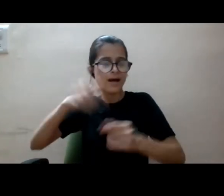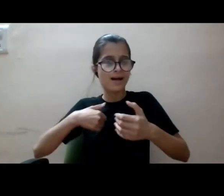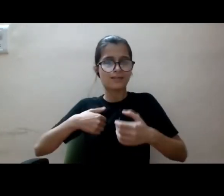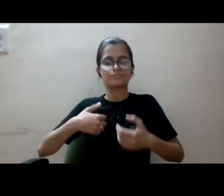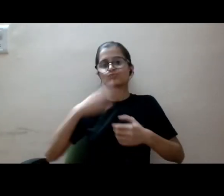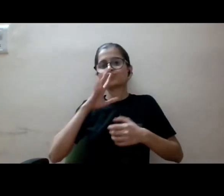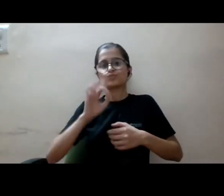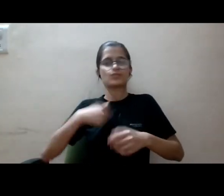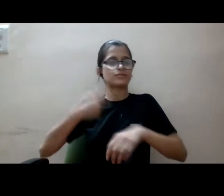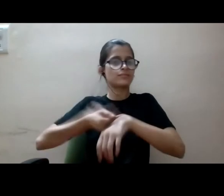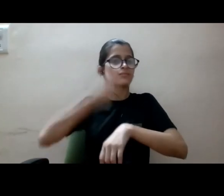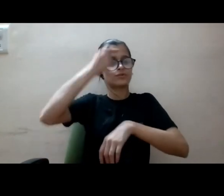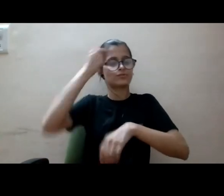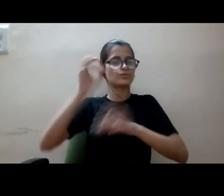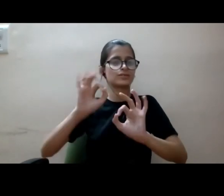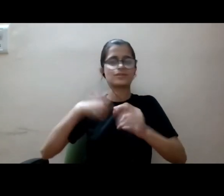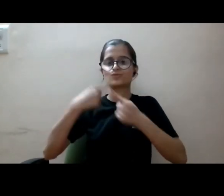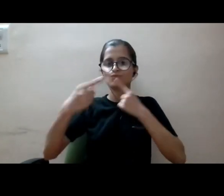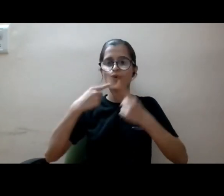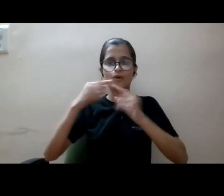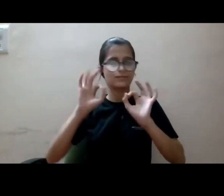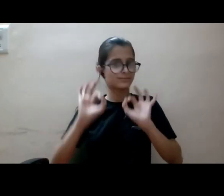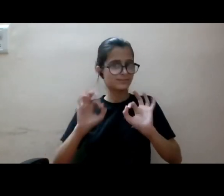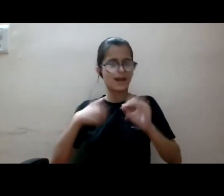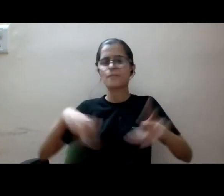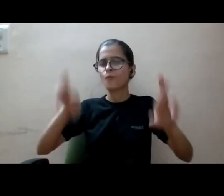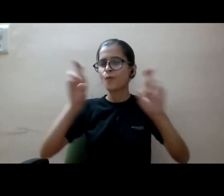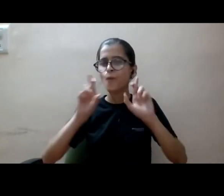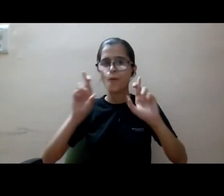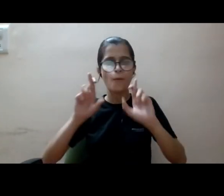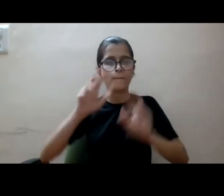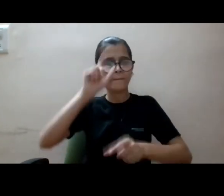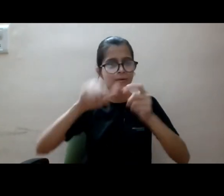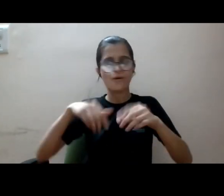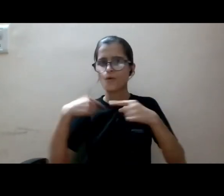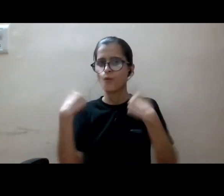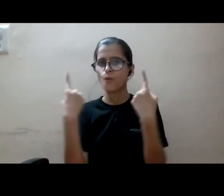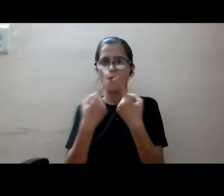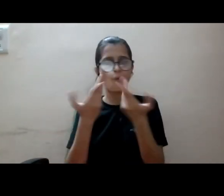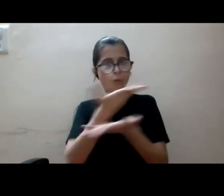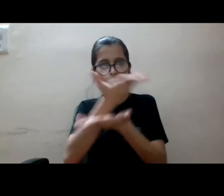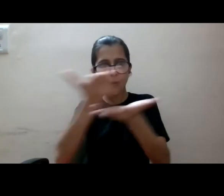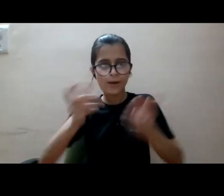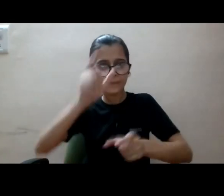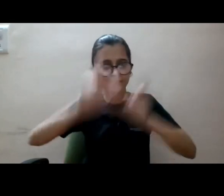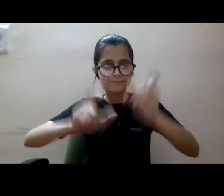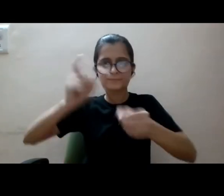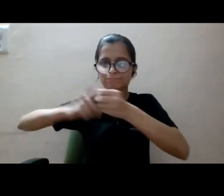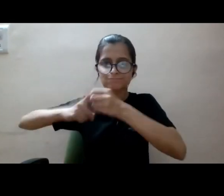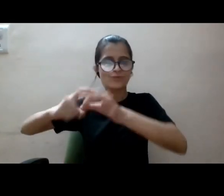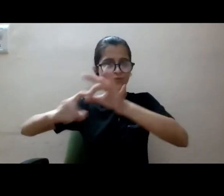have the opportunity to talk. So I'm hoping that there will be room here for, you know, questions